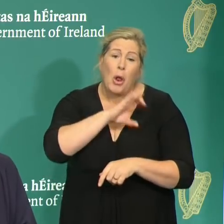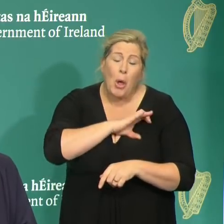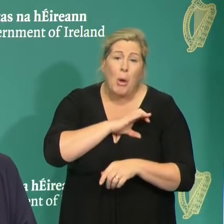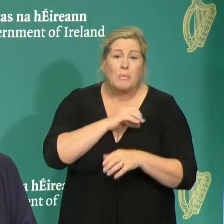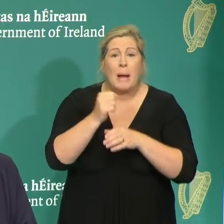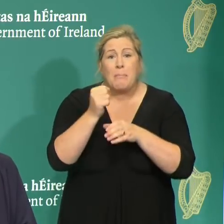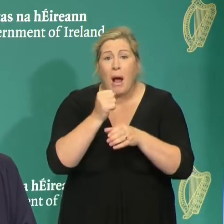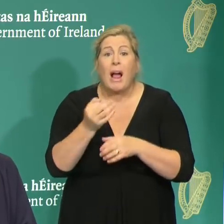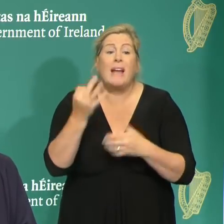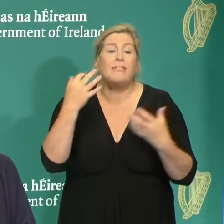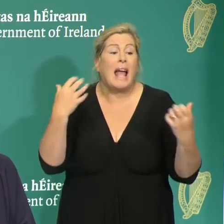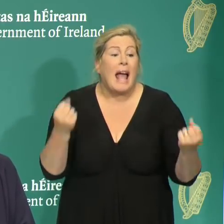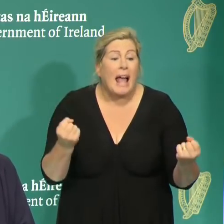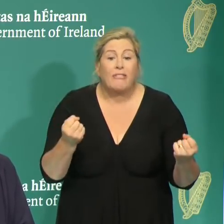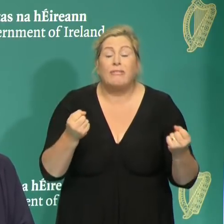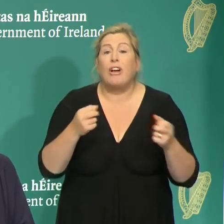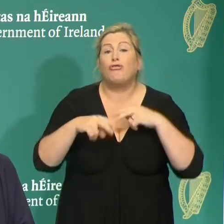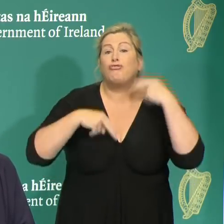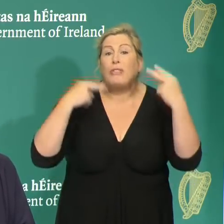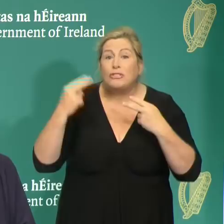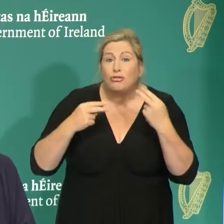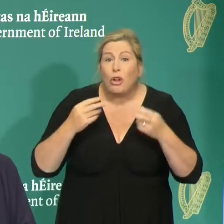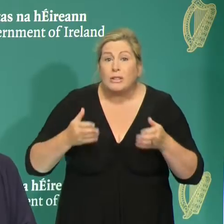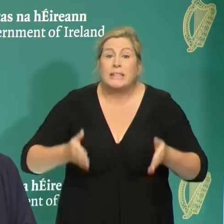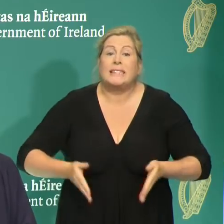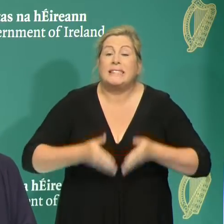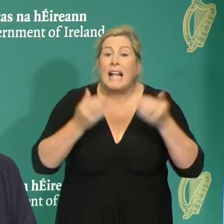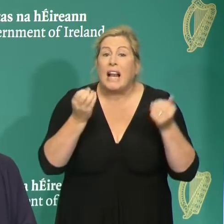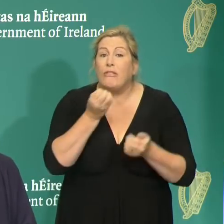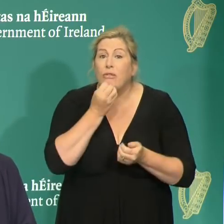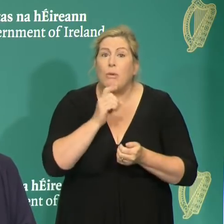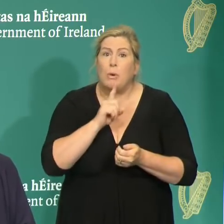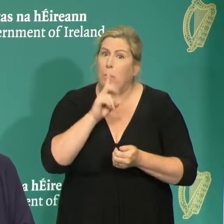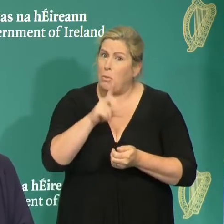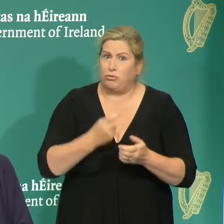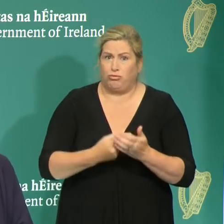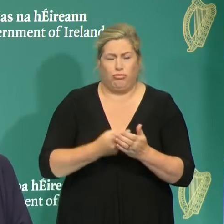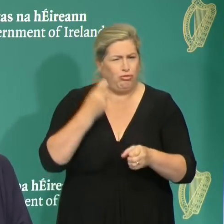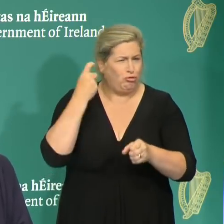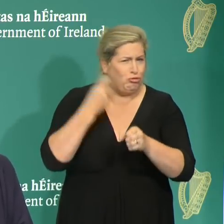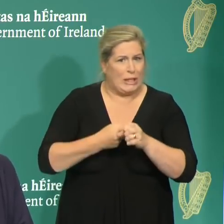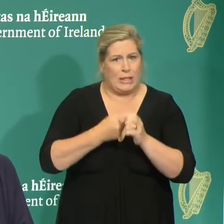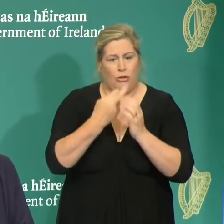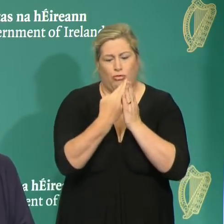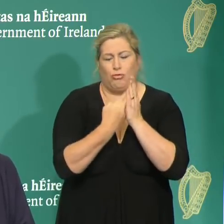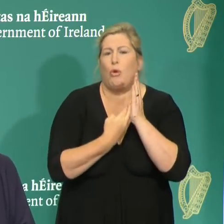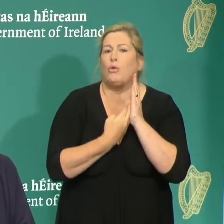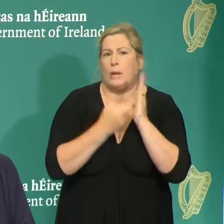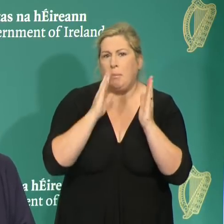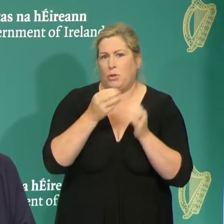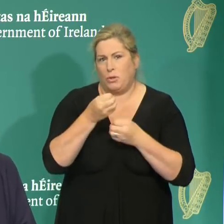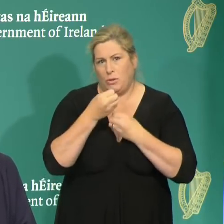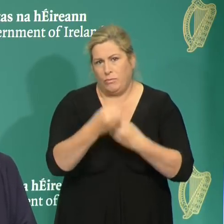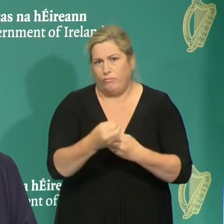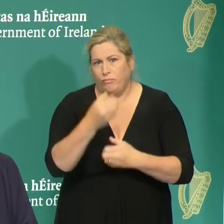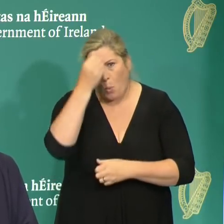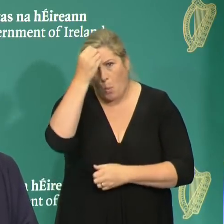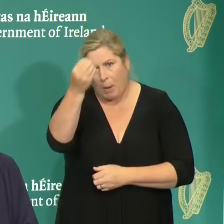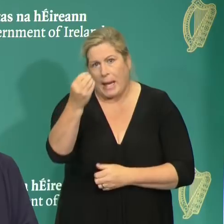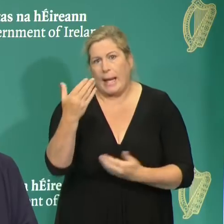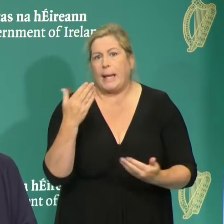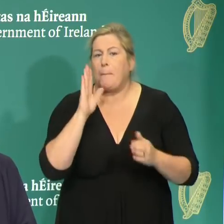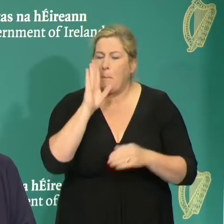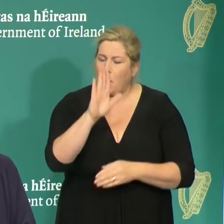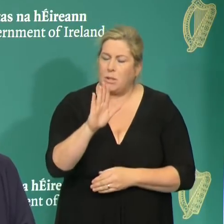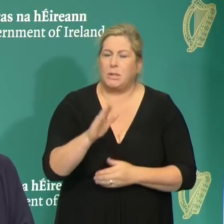as restaurants can remain open, but they must strictly adhere to the guidance and regulations in place. People